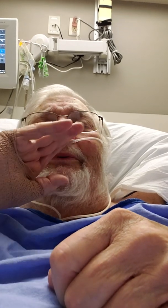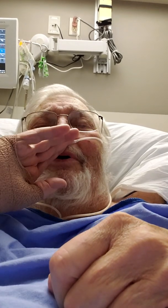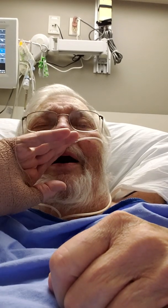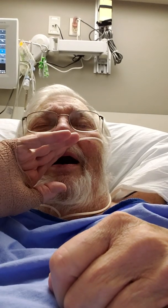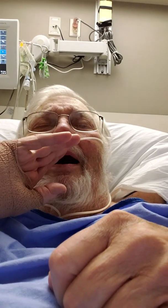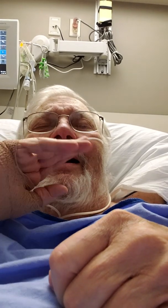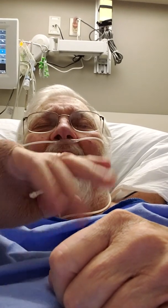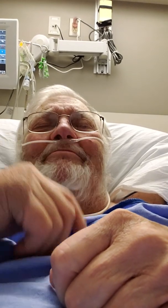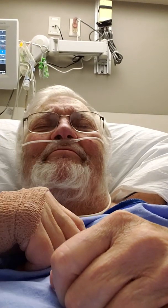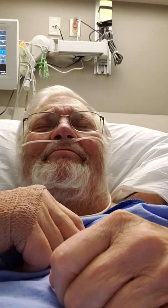Why?